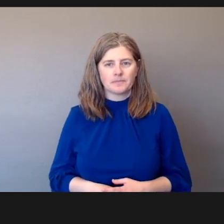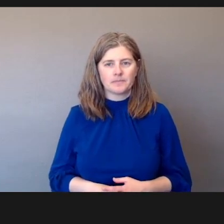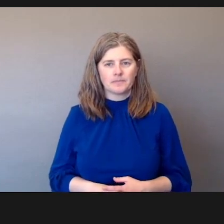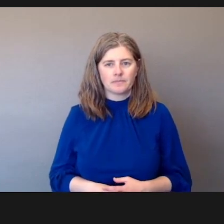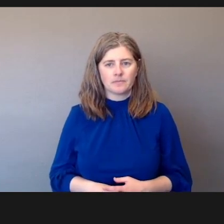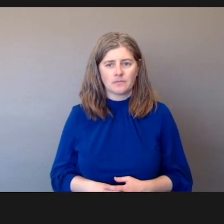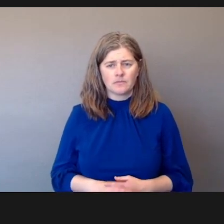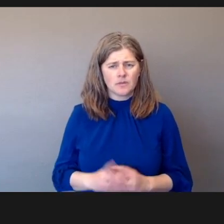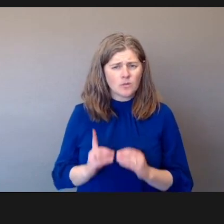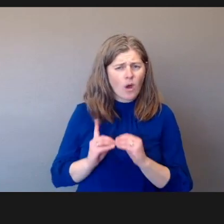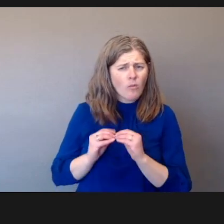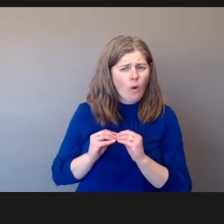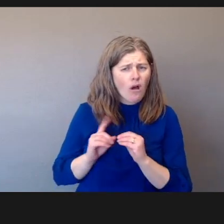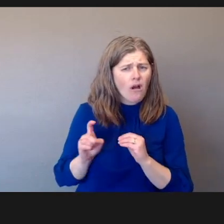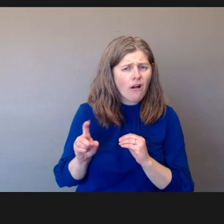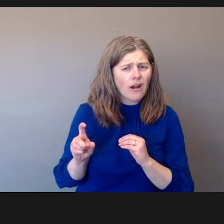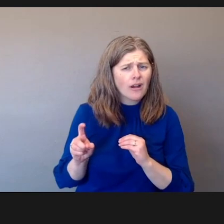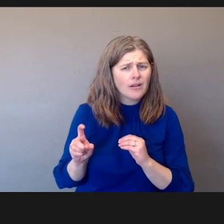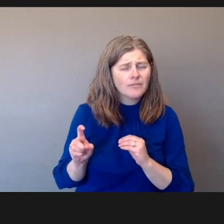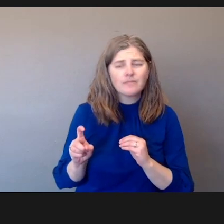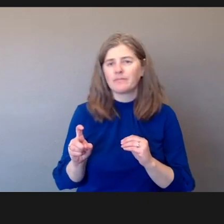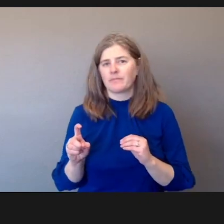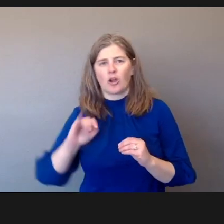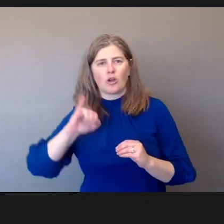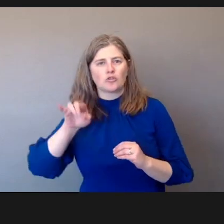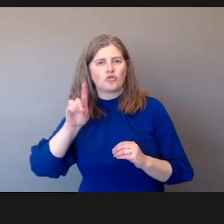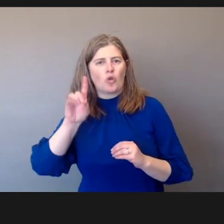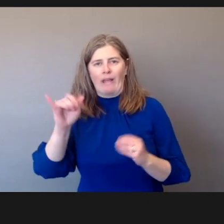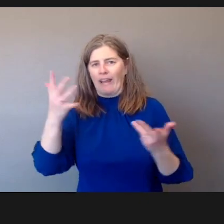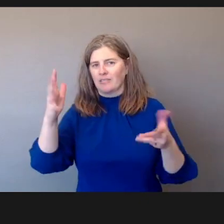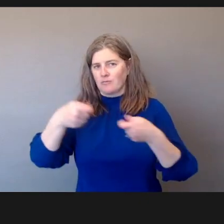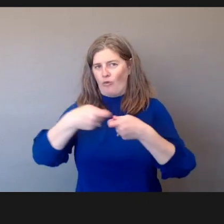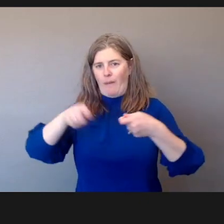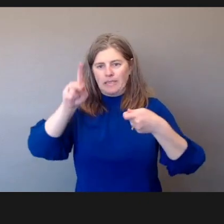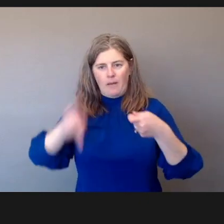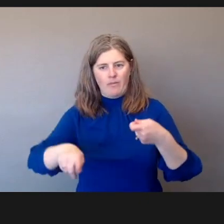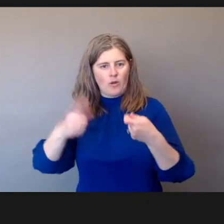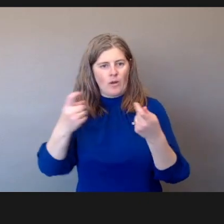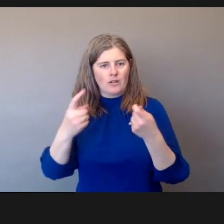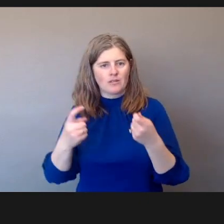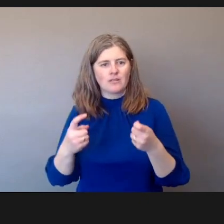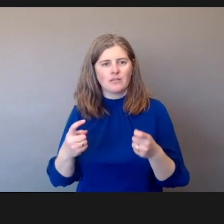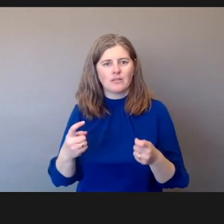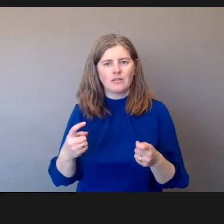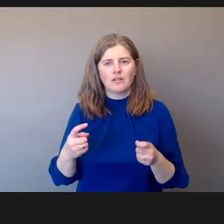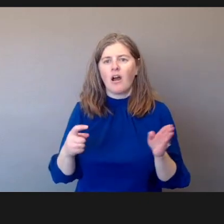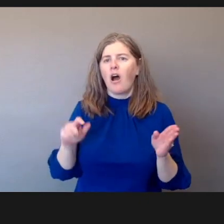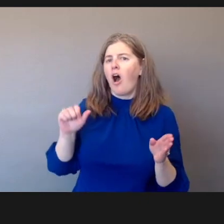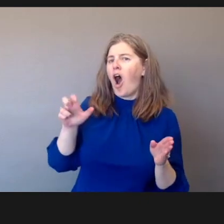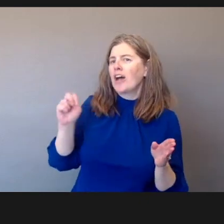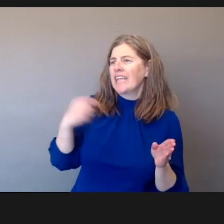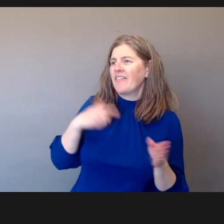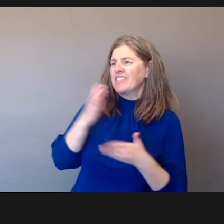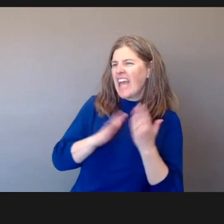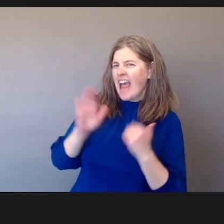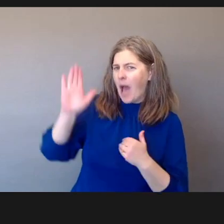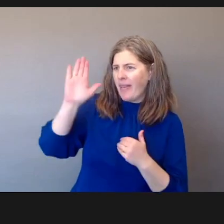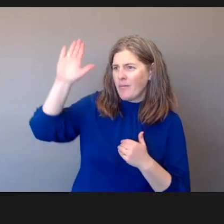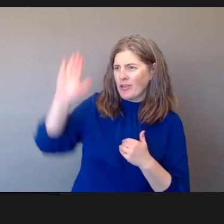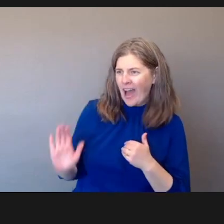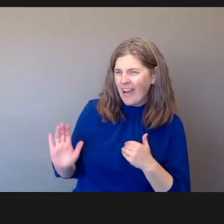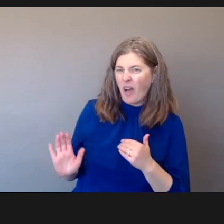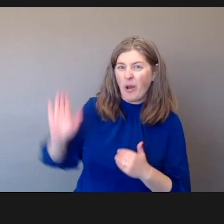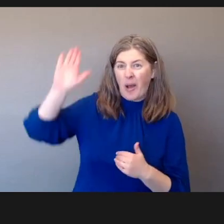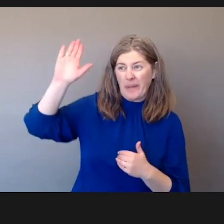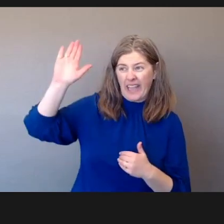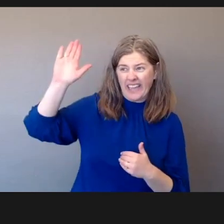Was there one more? I believe that's all our questions. I'd like Austin had his hand up, then he put it down, and now he put